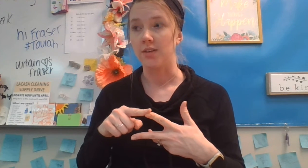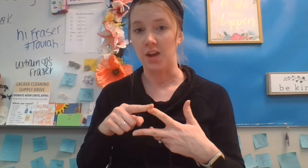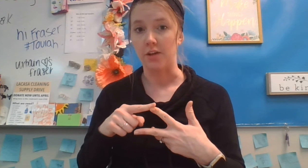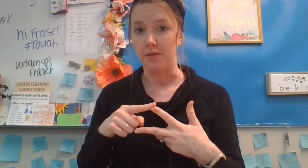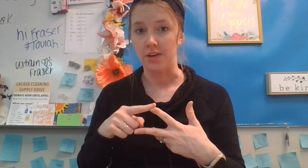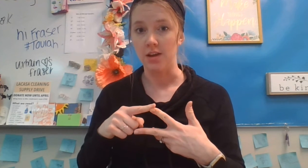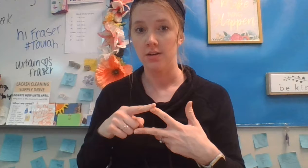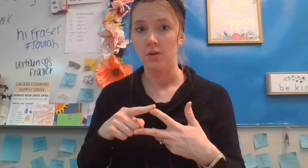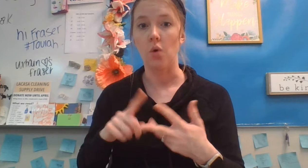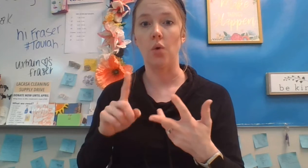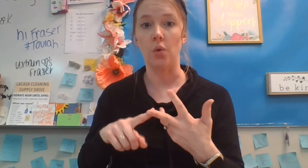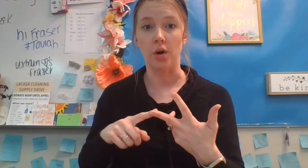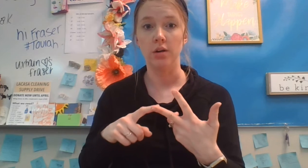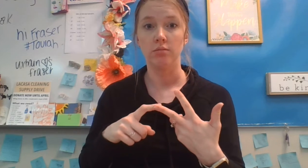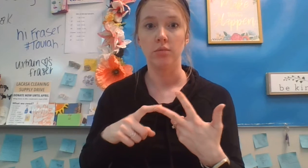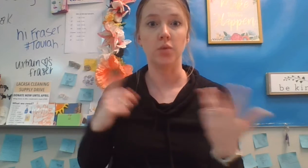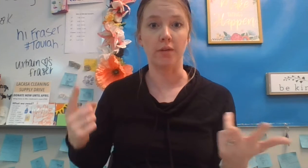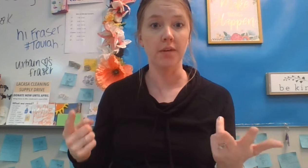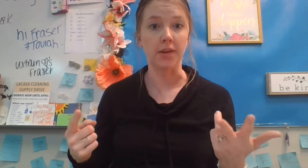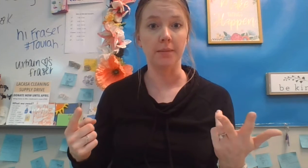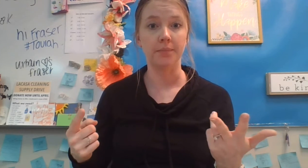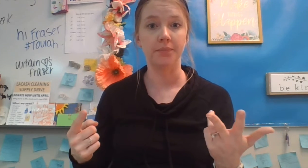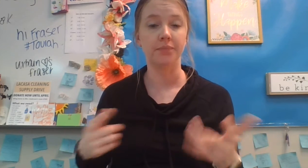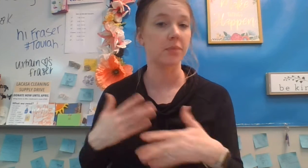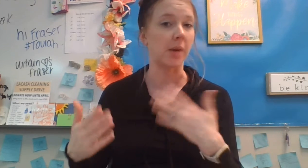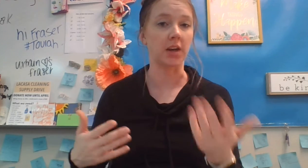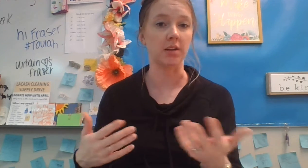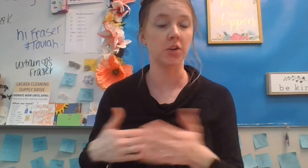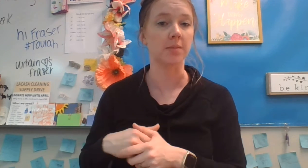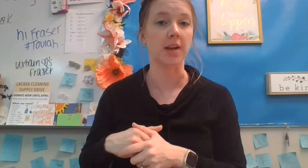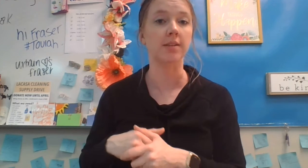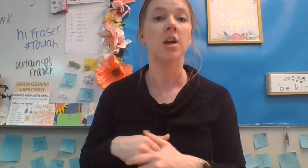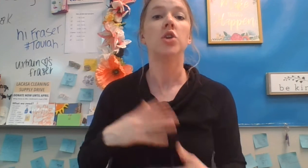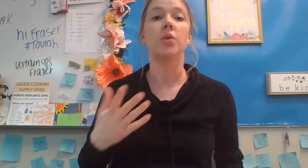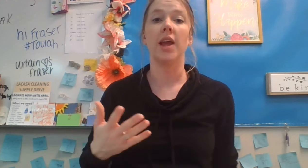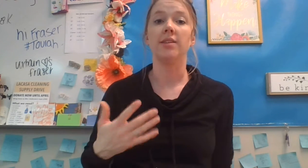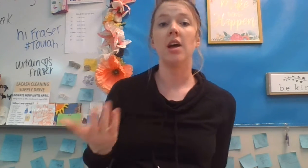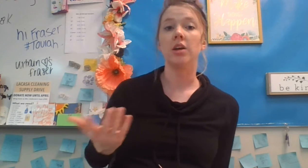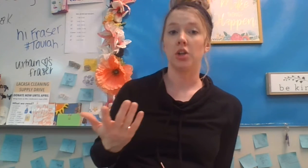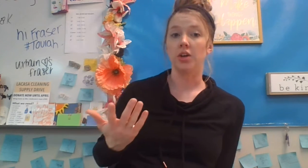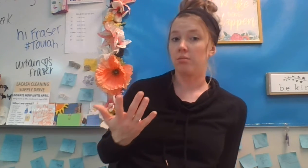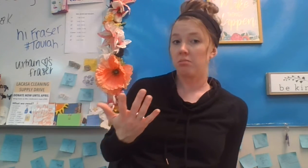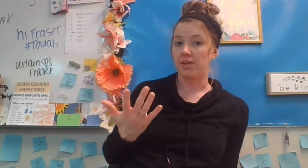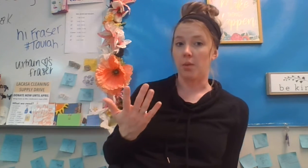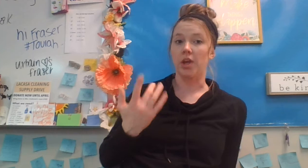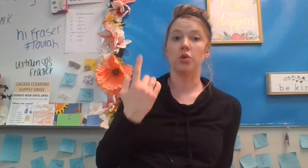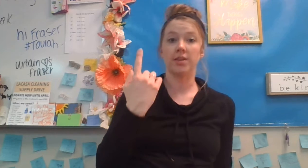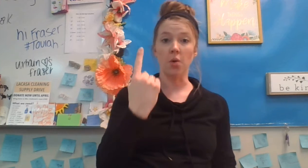it's $1.50, or it's $1.50, depending on the circumstance. So in ASL, it could look the same way. You could say